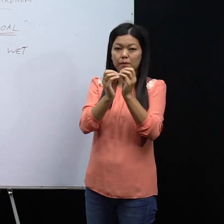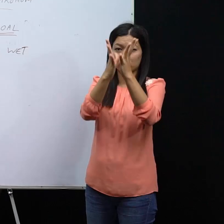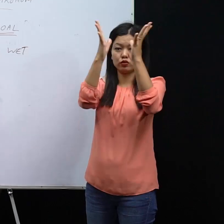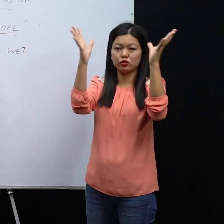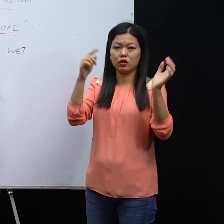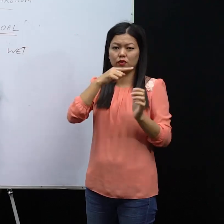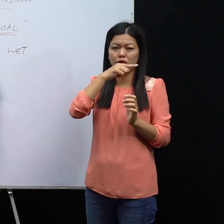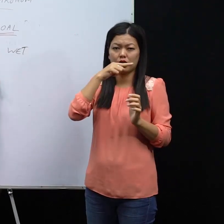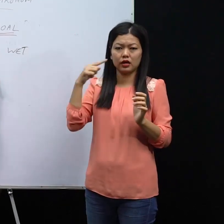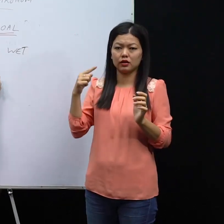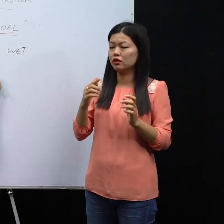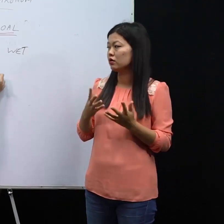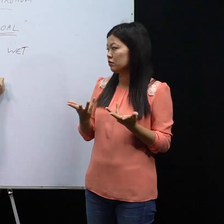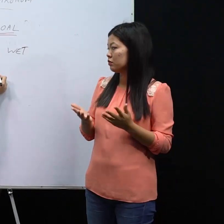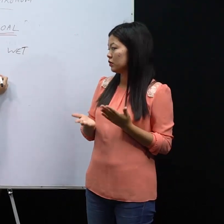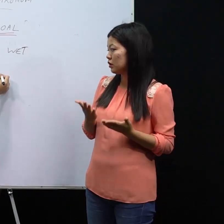volcanic eruption,